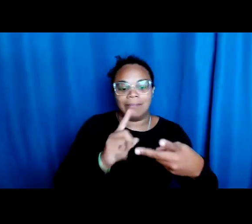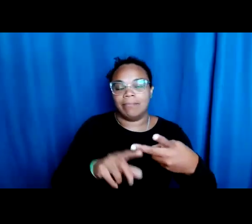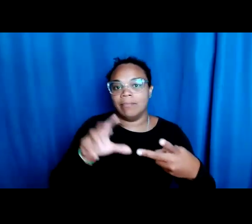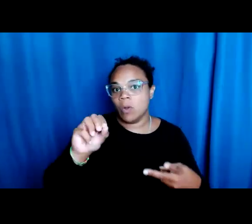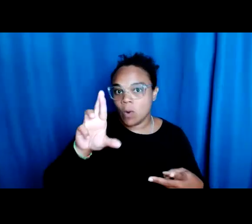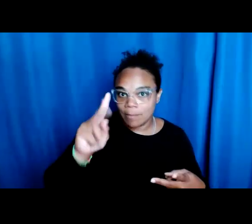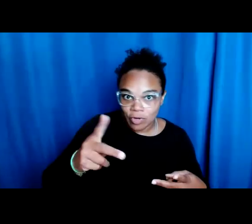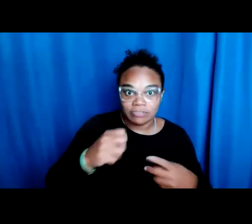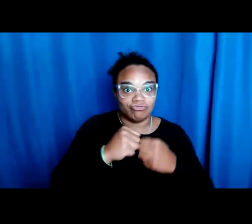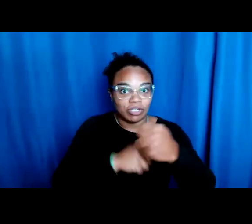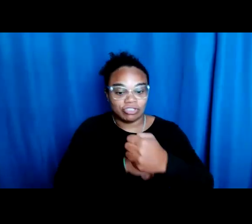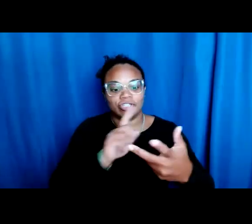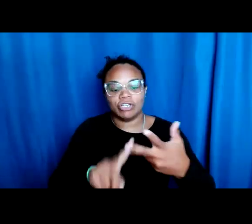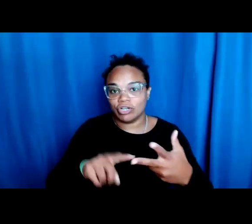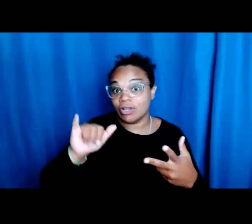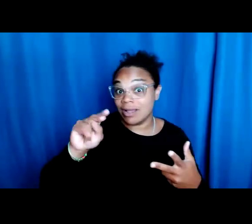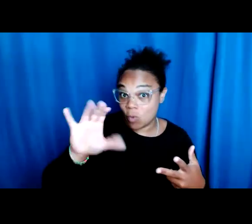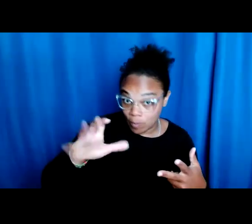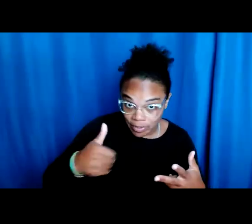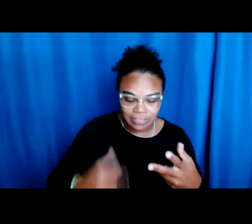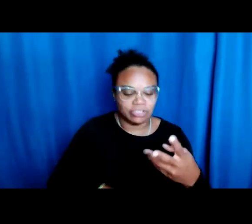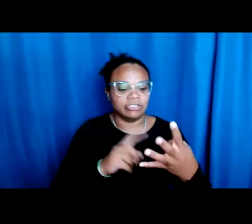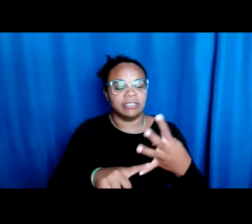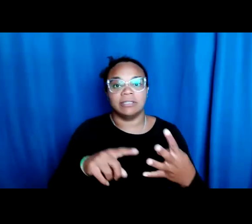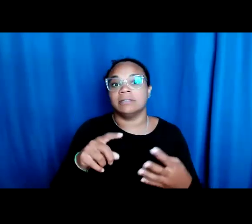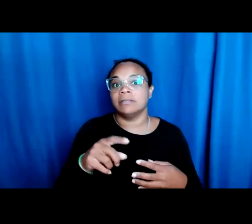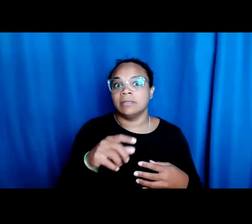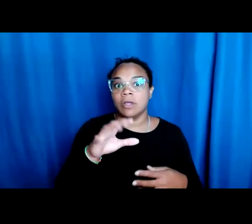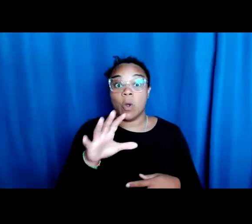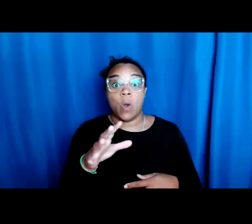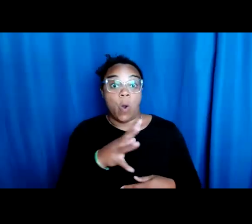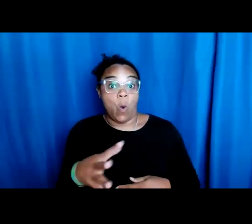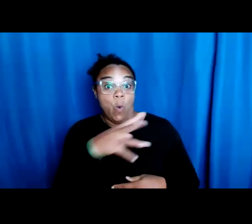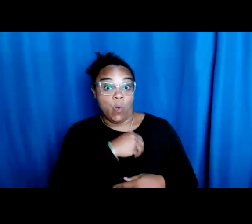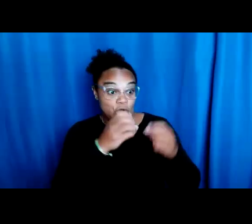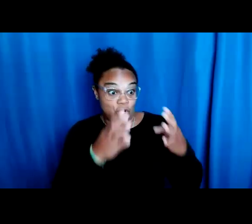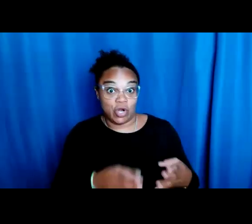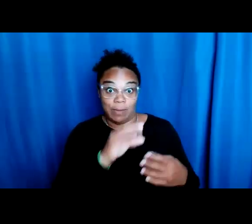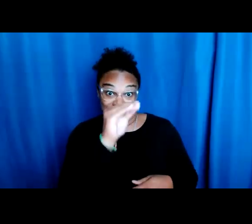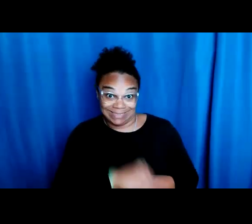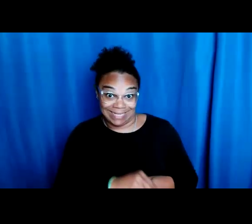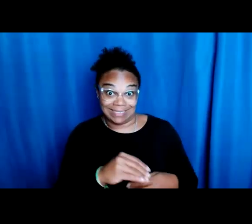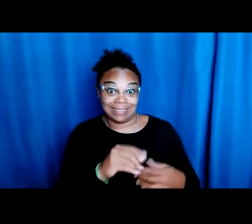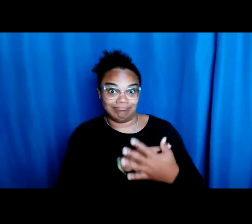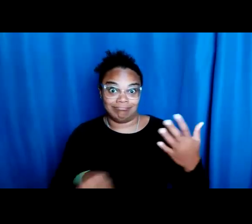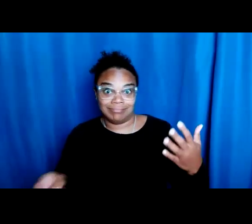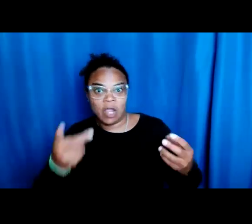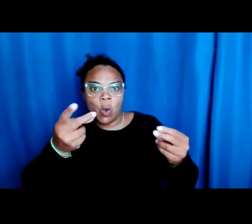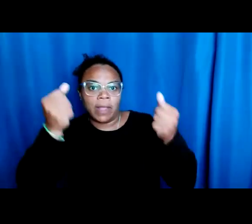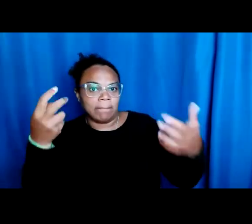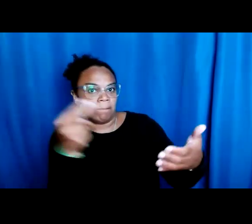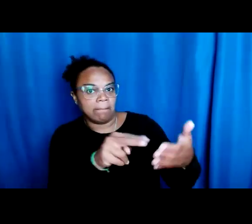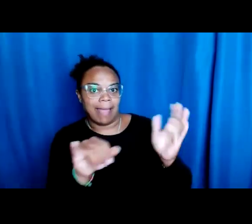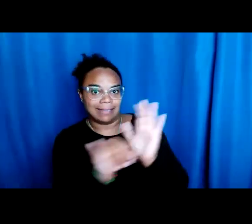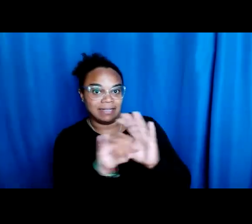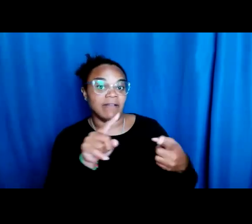structure, the state of incorporation, the ownership percentage, that tells them immediately, are you a sole proprietor? Are you a